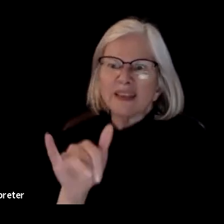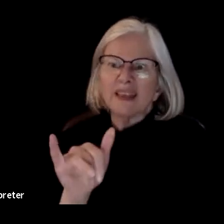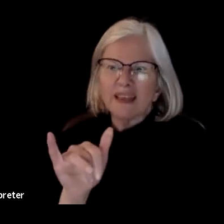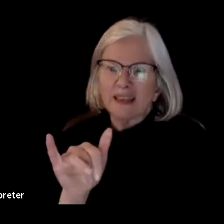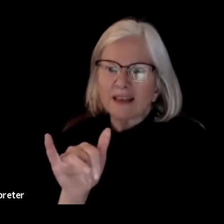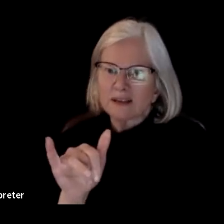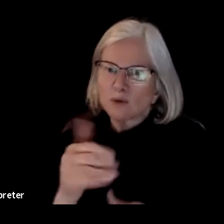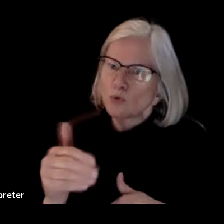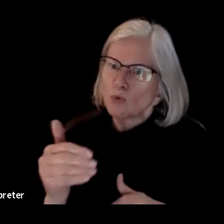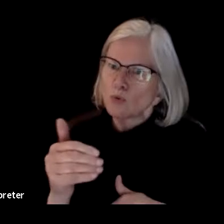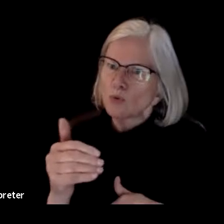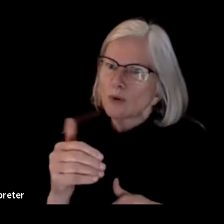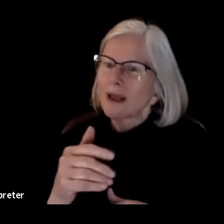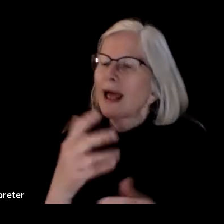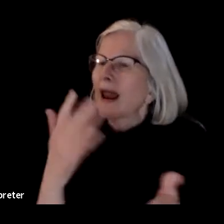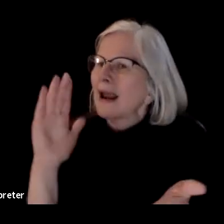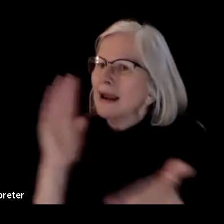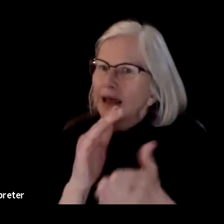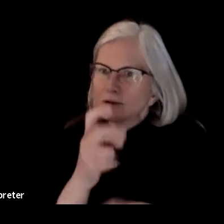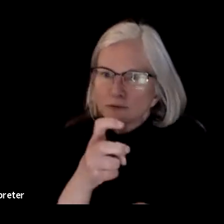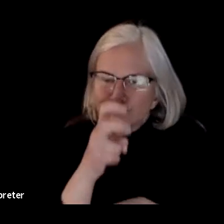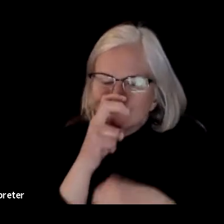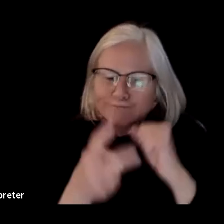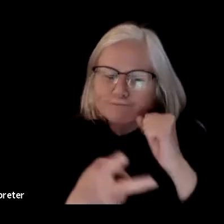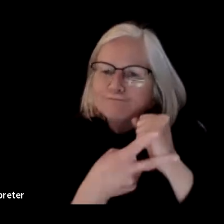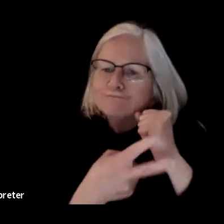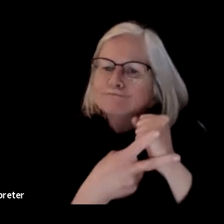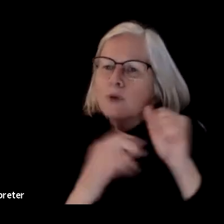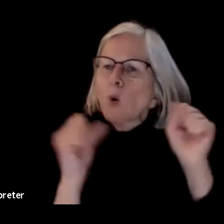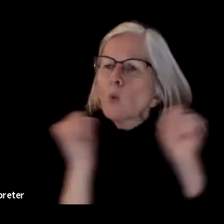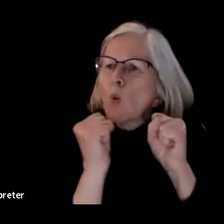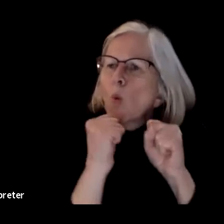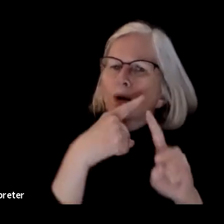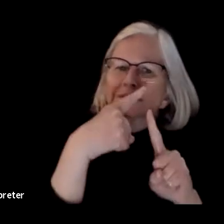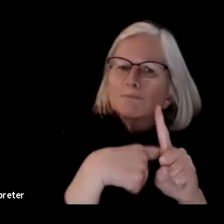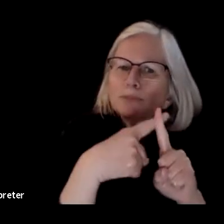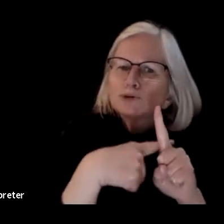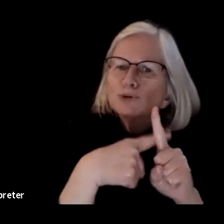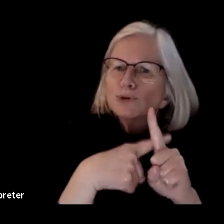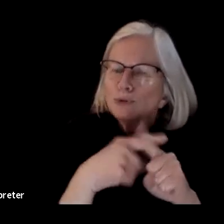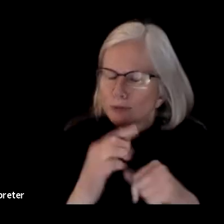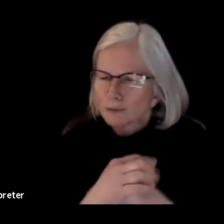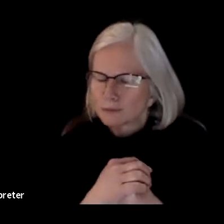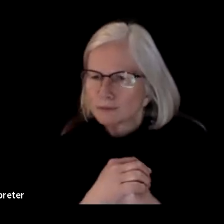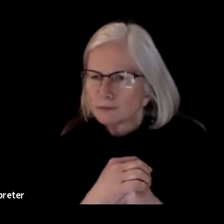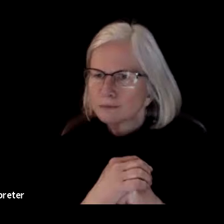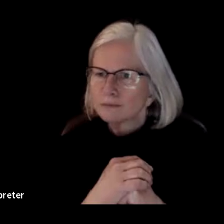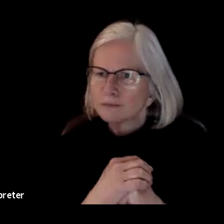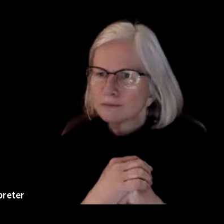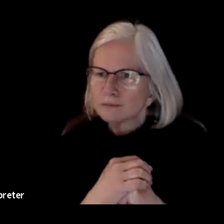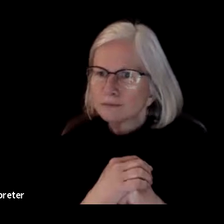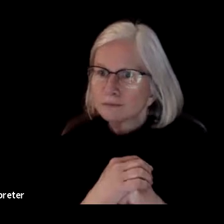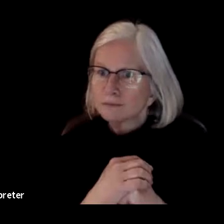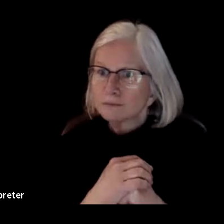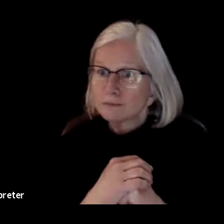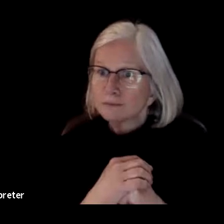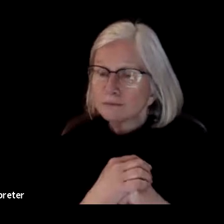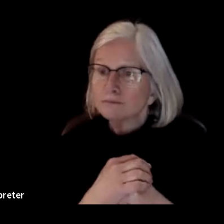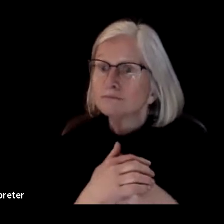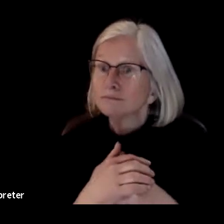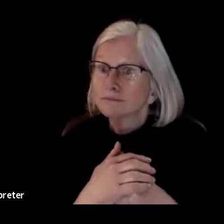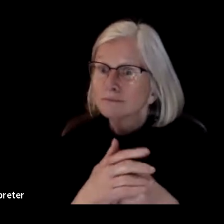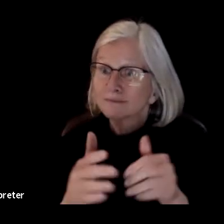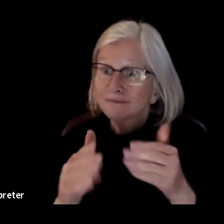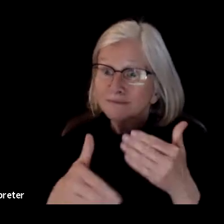handling requirements, so that is positive as well. And as these decisions are made, we will be sharing